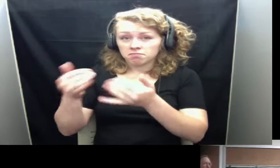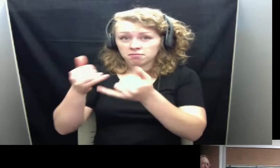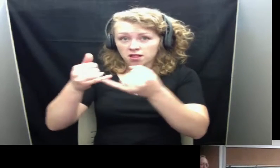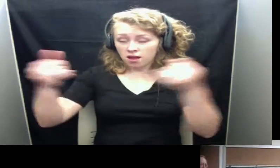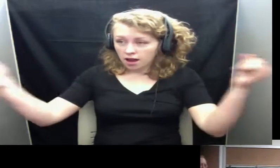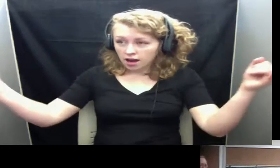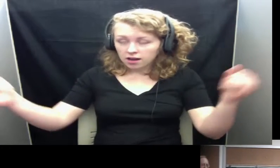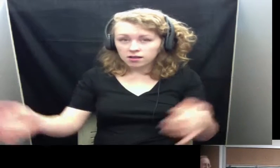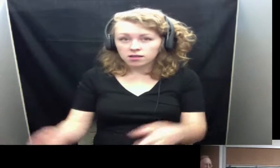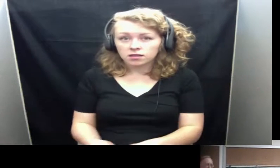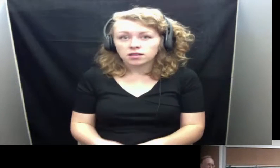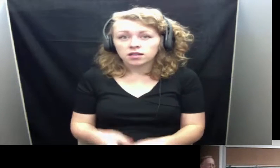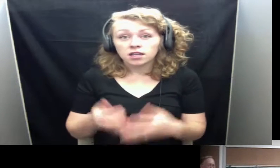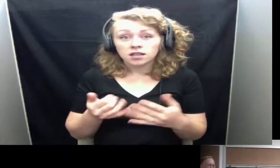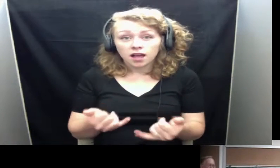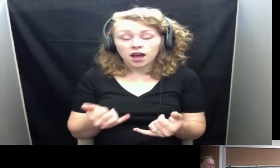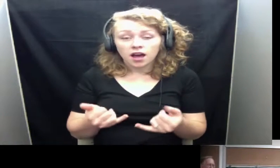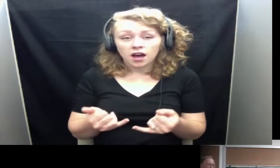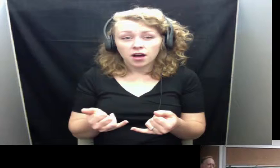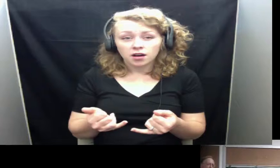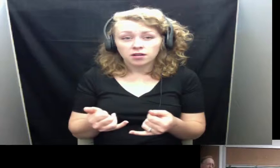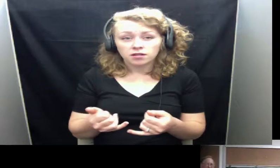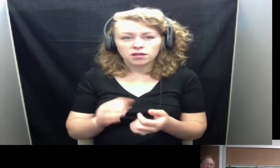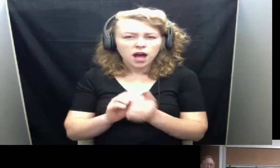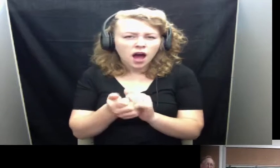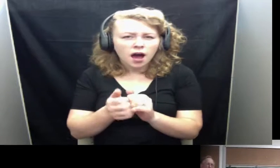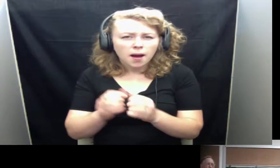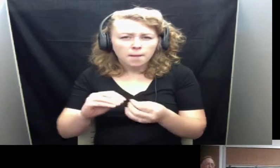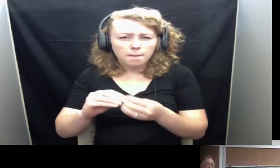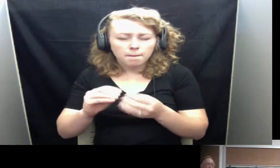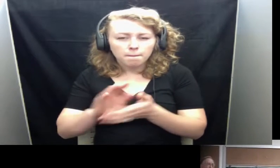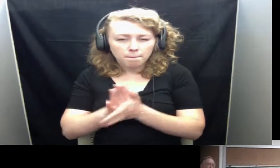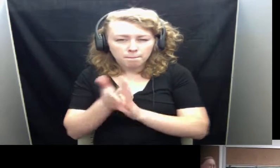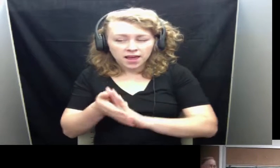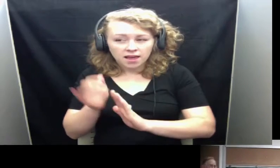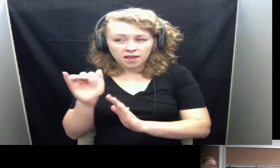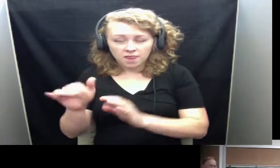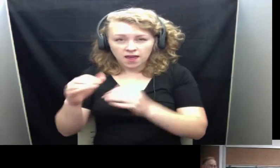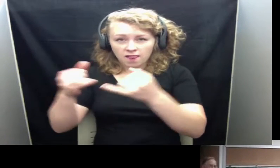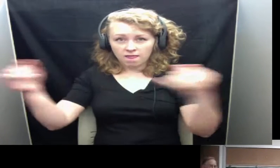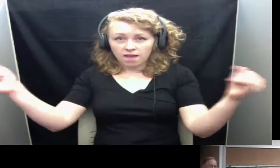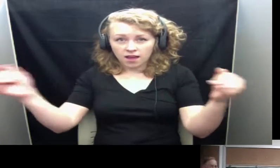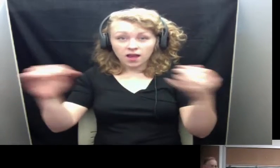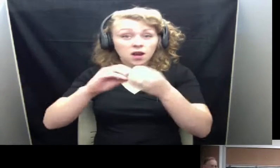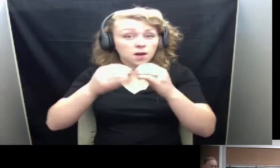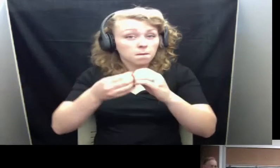a number line out of that, you need to choose 2 points.